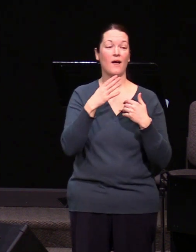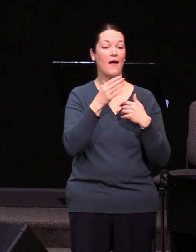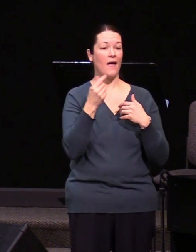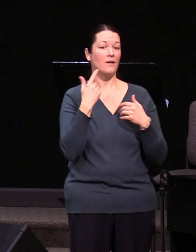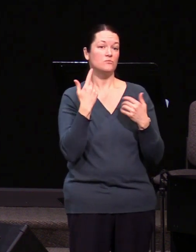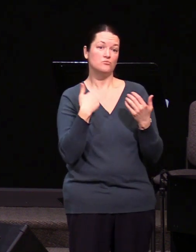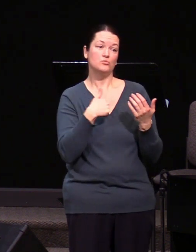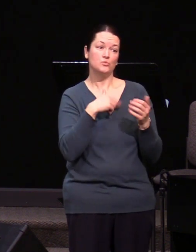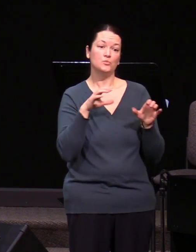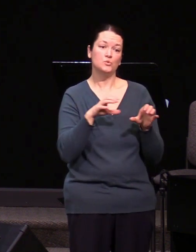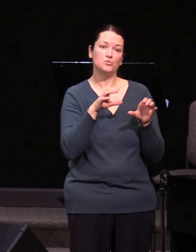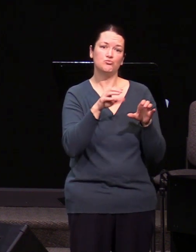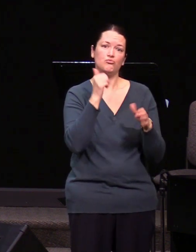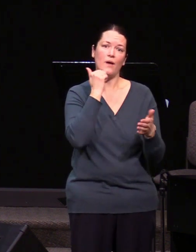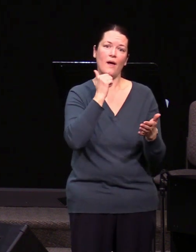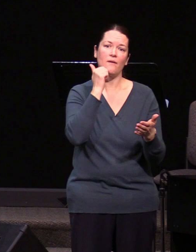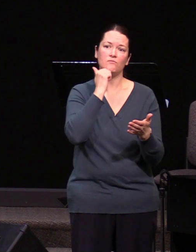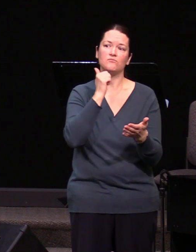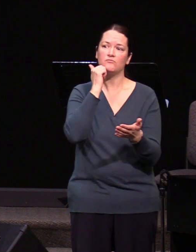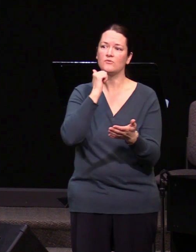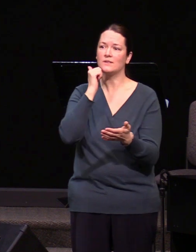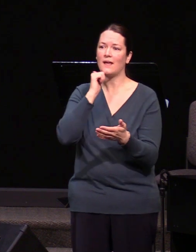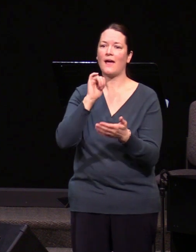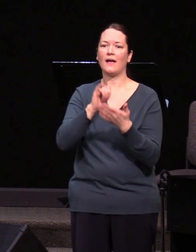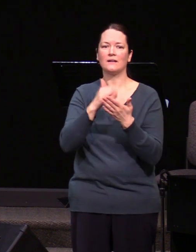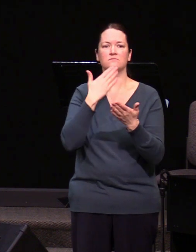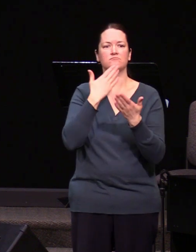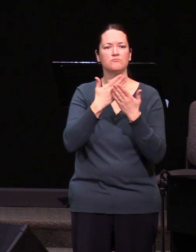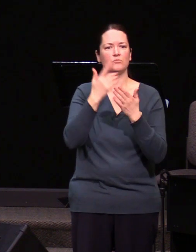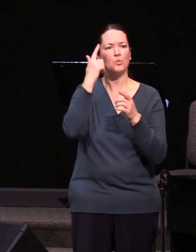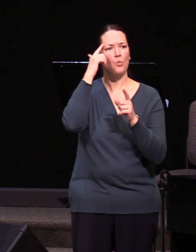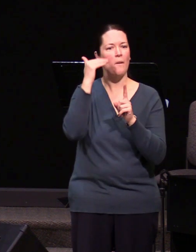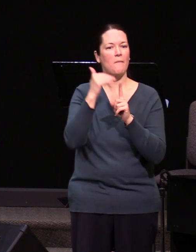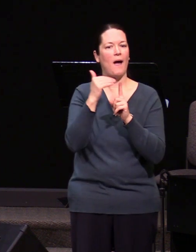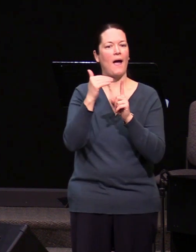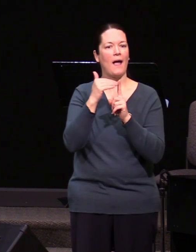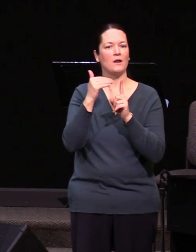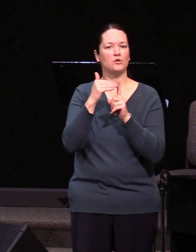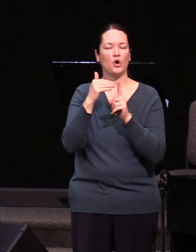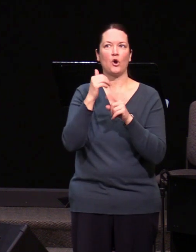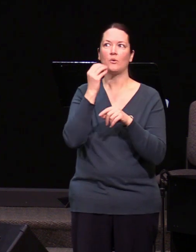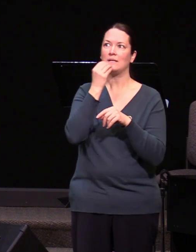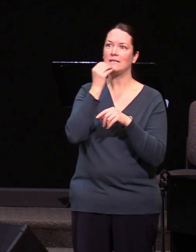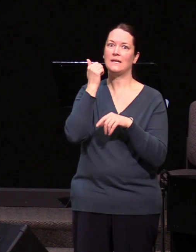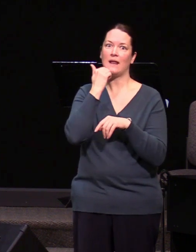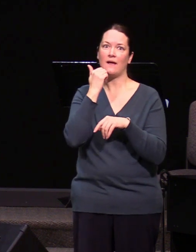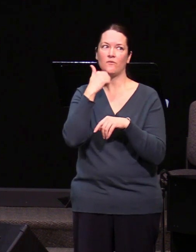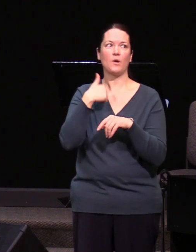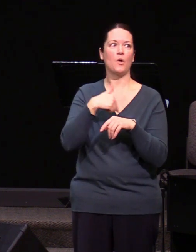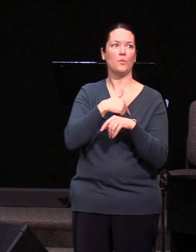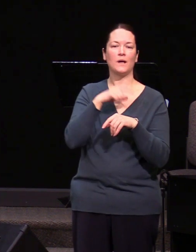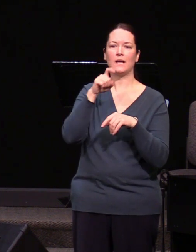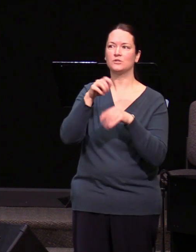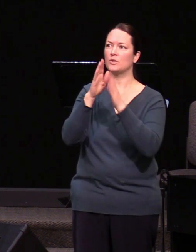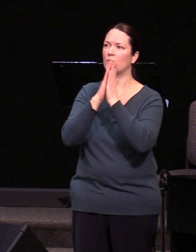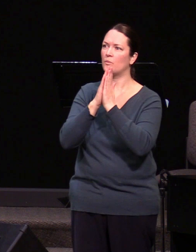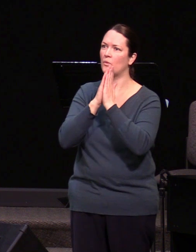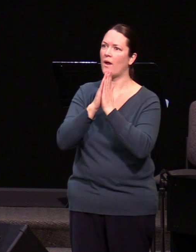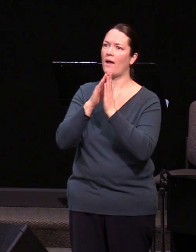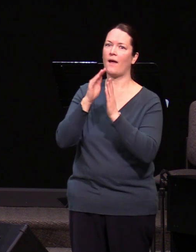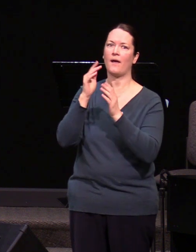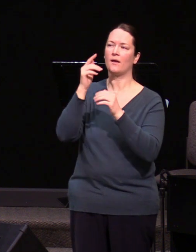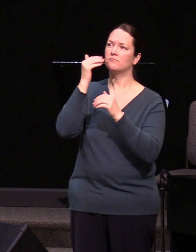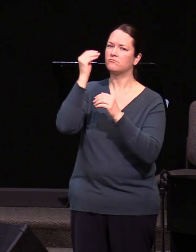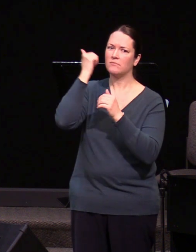do every day, so it's a great reminder that we need to pray and thank God.